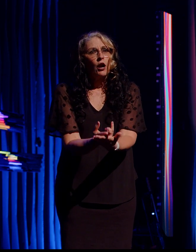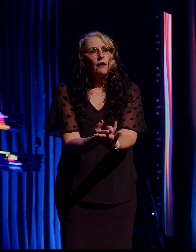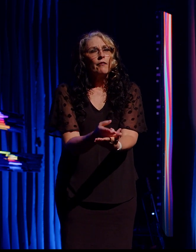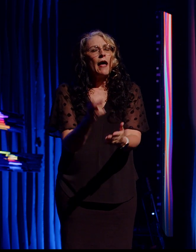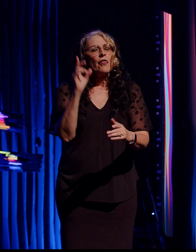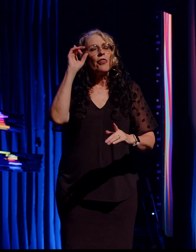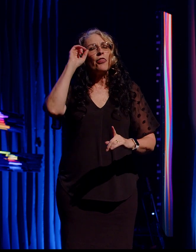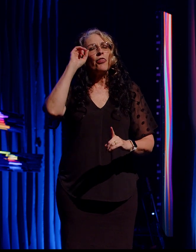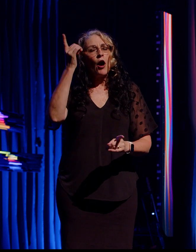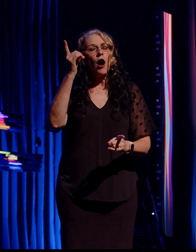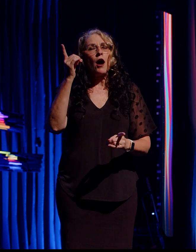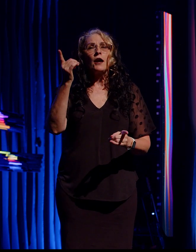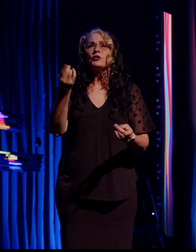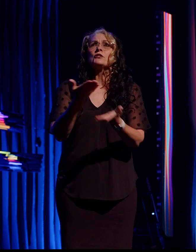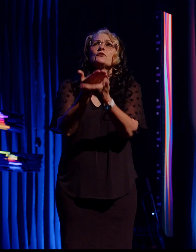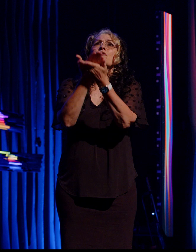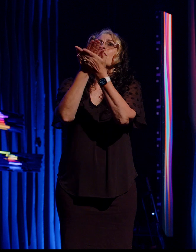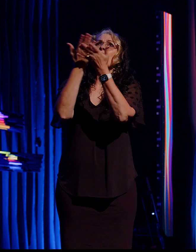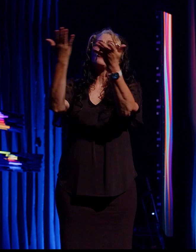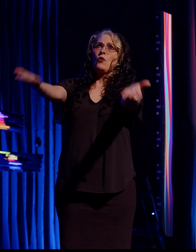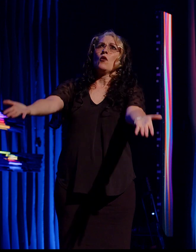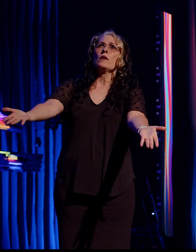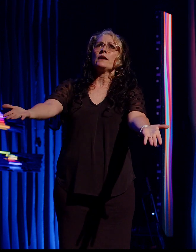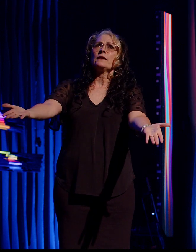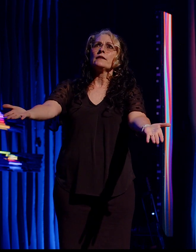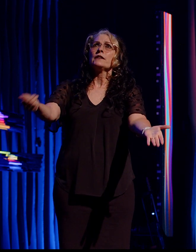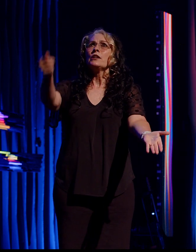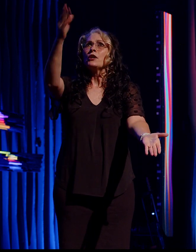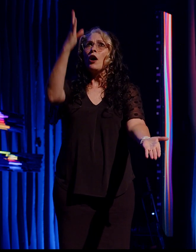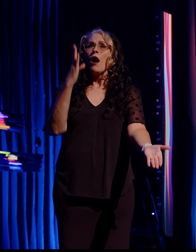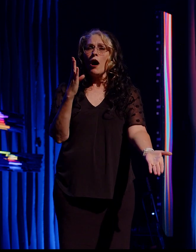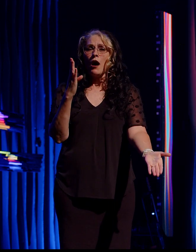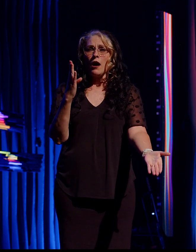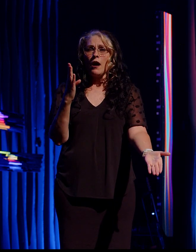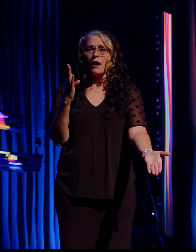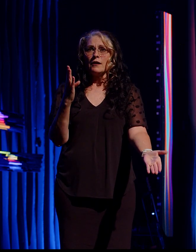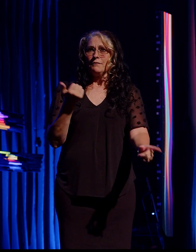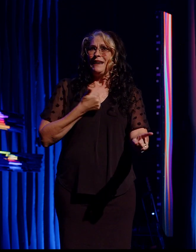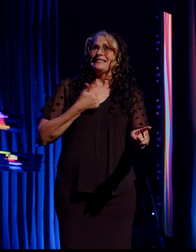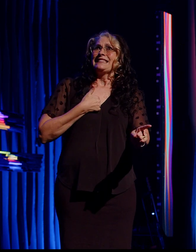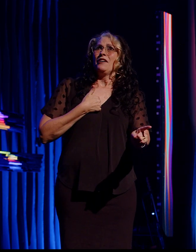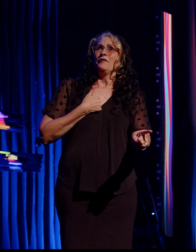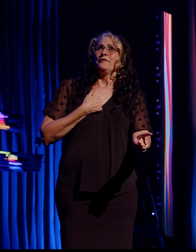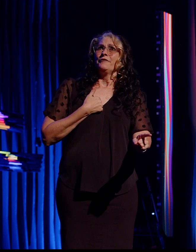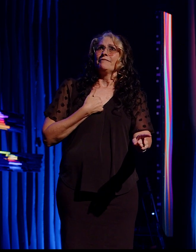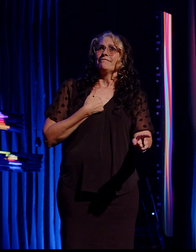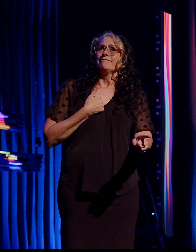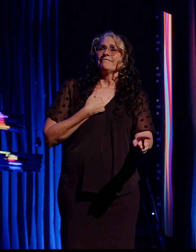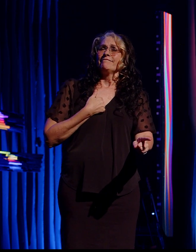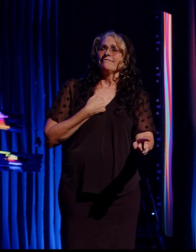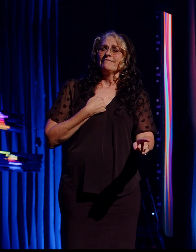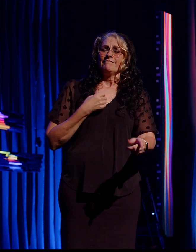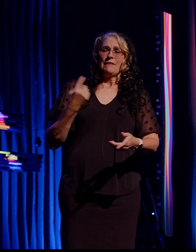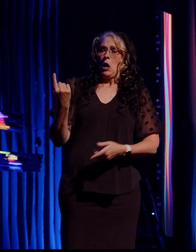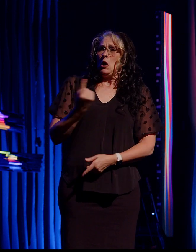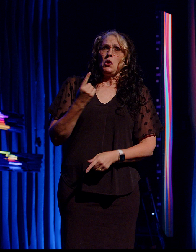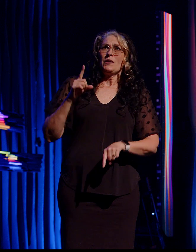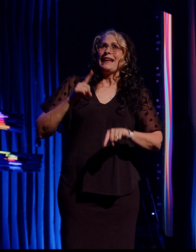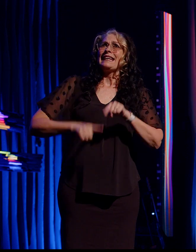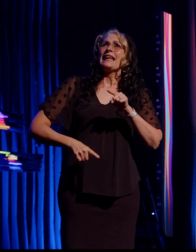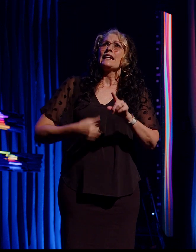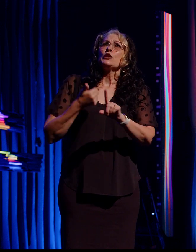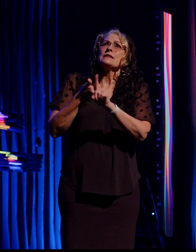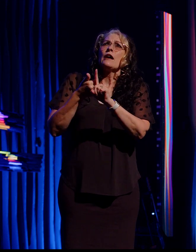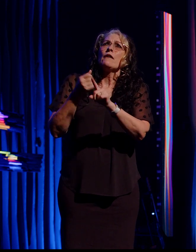thought of just throwing yourself on God and saying, God, I can't stand on my own anymore, and I need you to hold